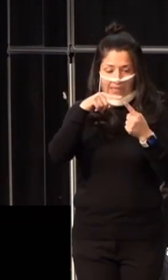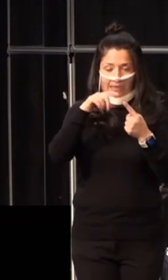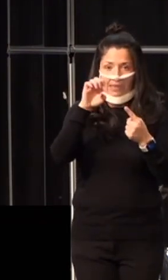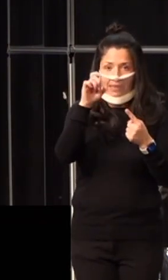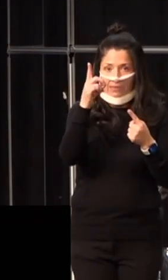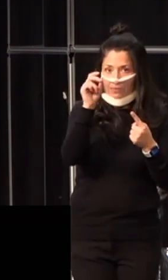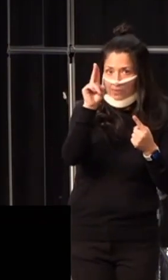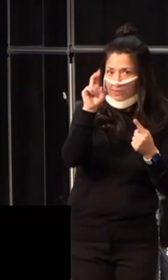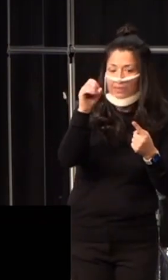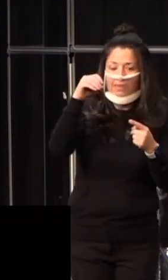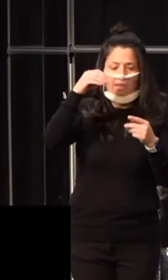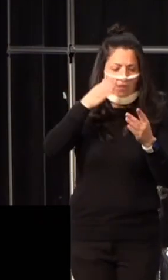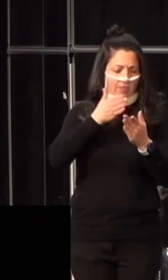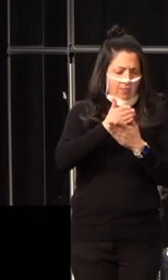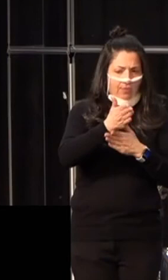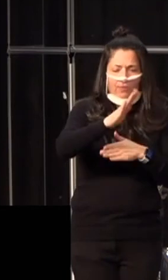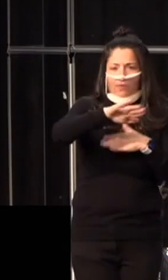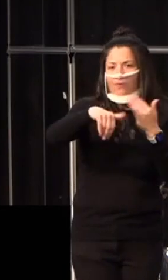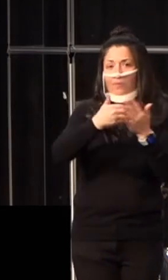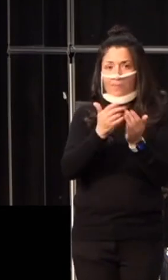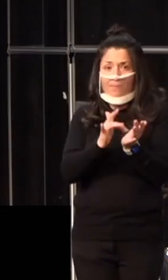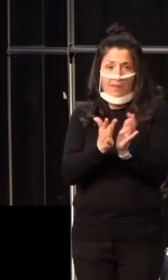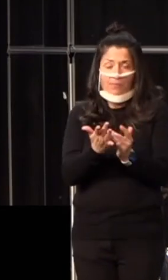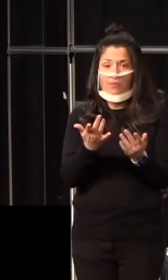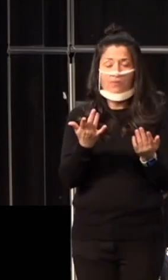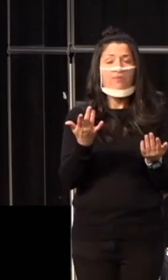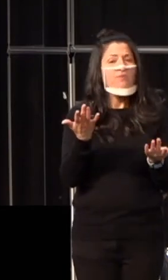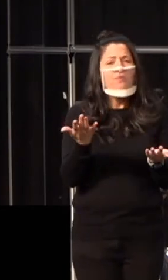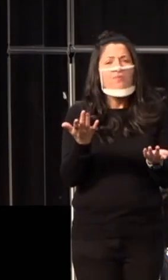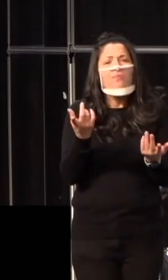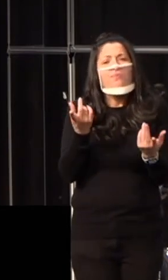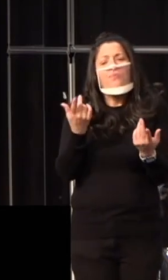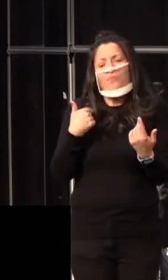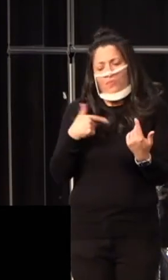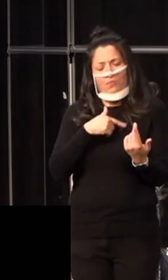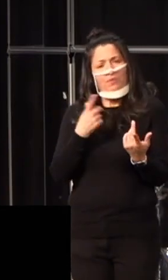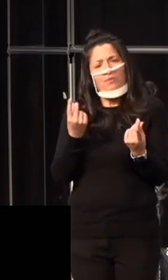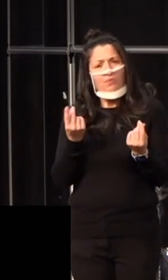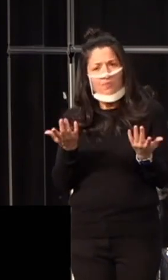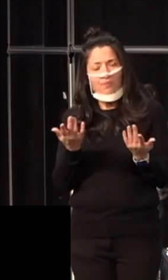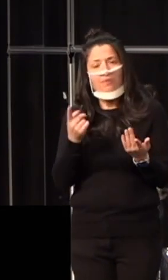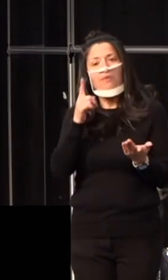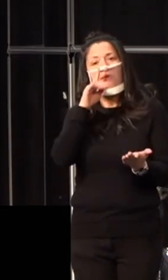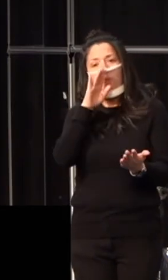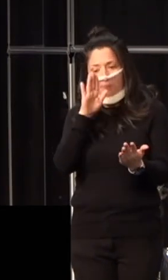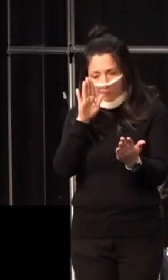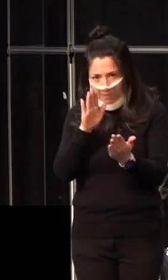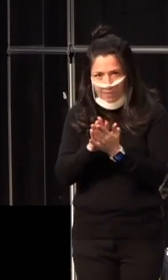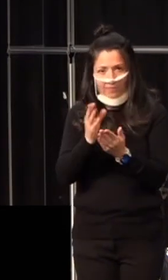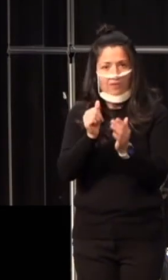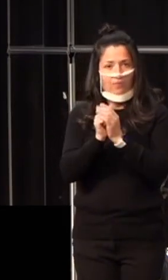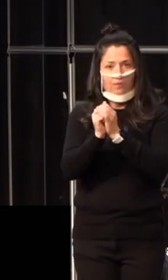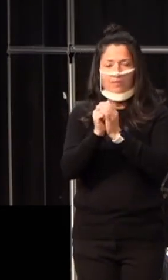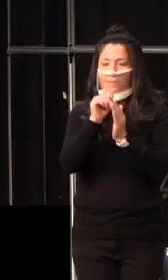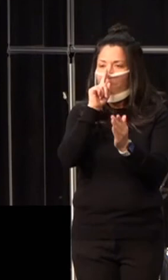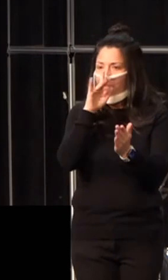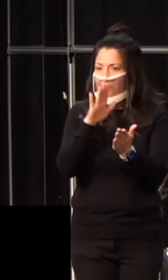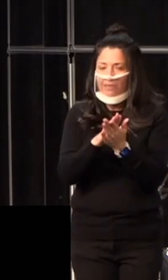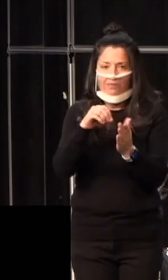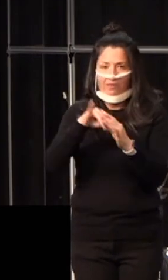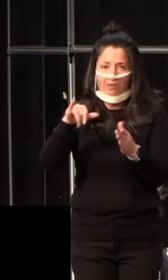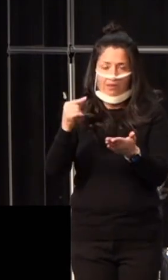Bible. So what are we to do? Believe in worship. Believe in the gospel. Believe in